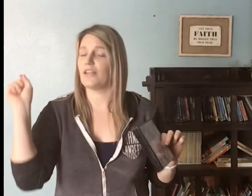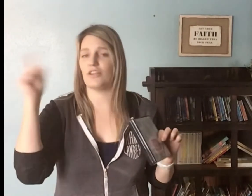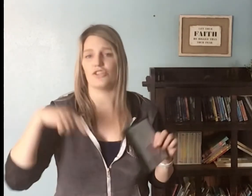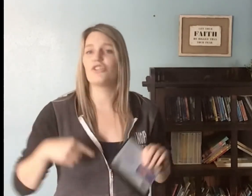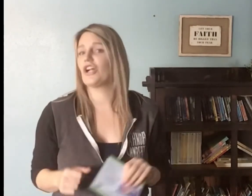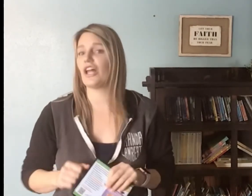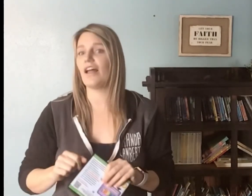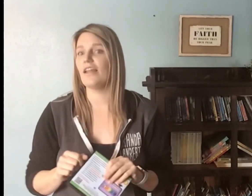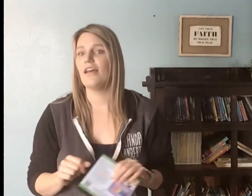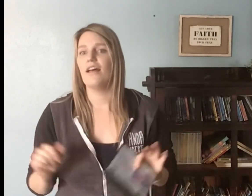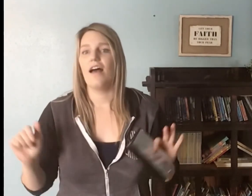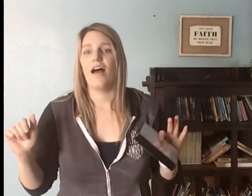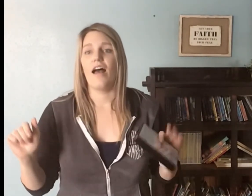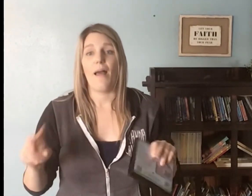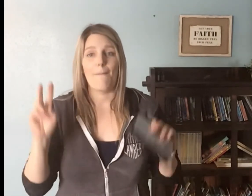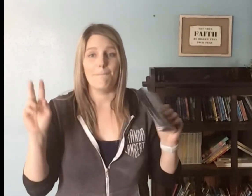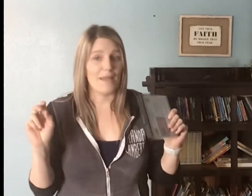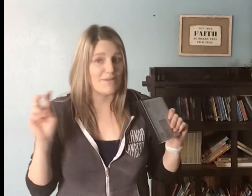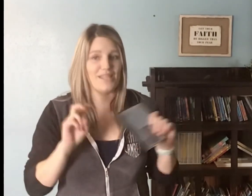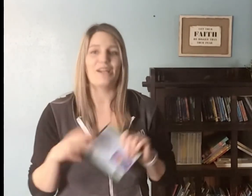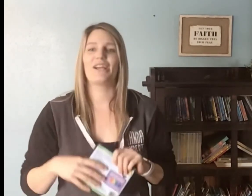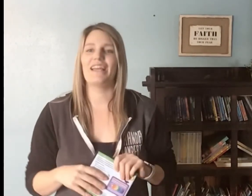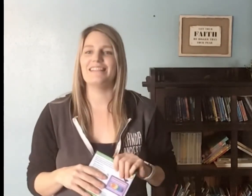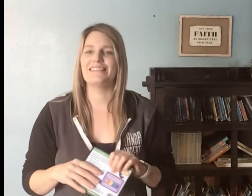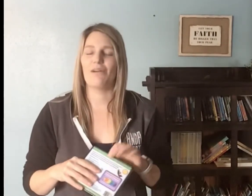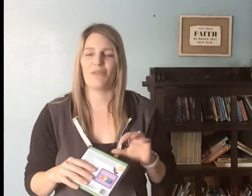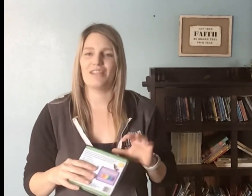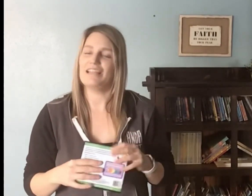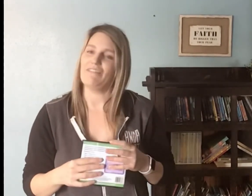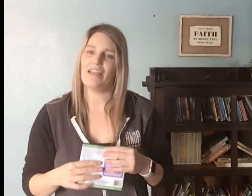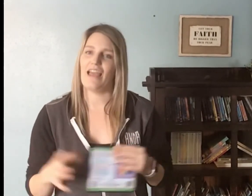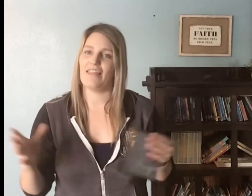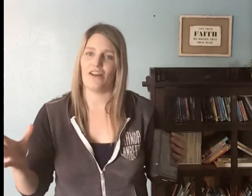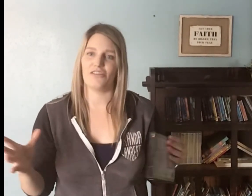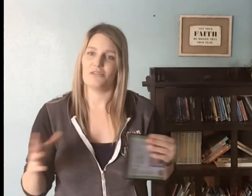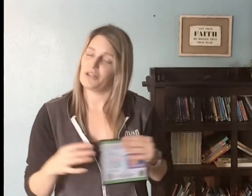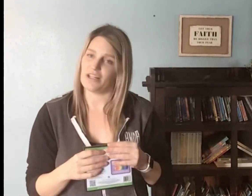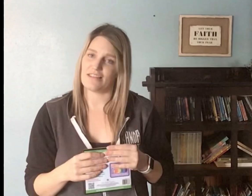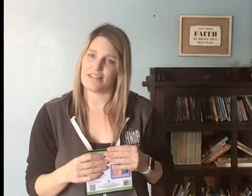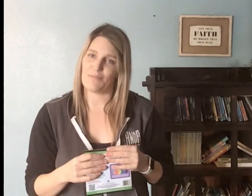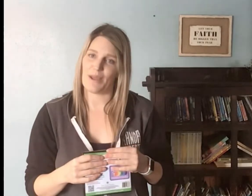just turn on, babysit your kids with the TV, and they're also learning at the same time.